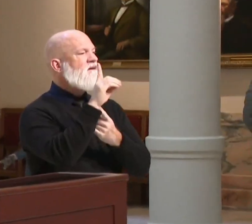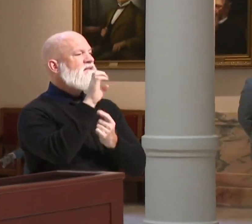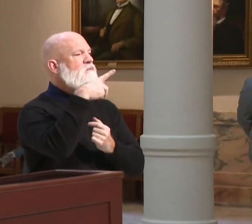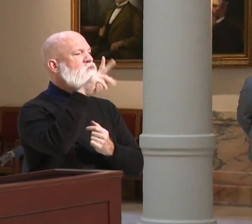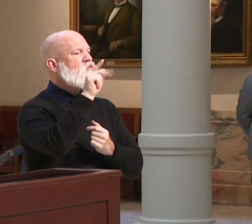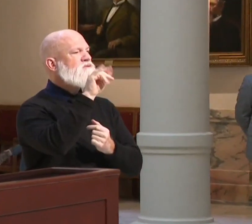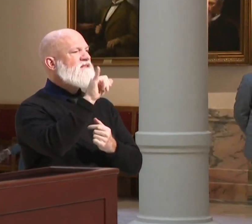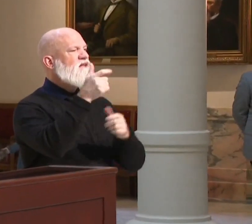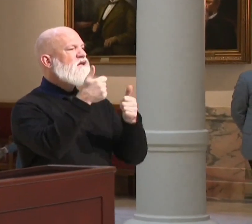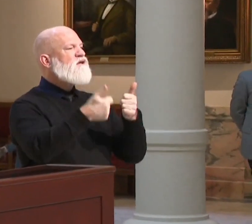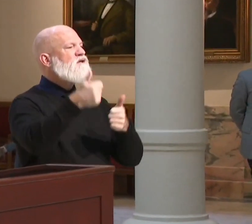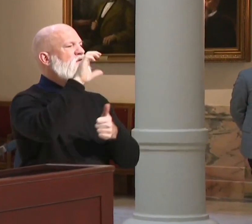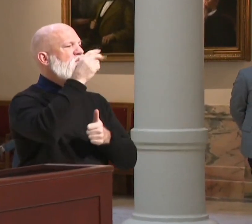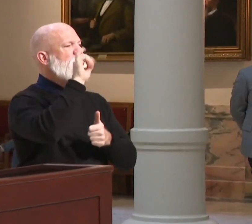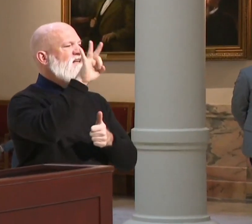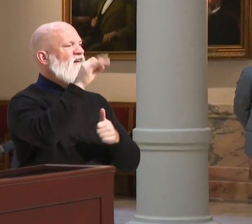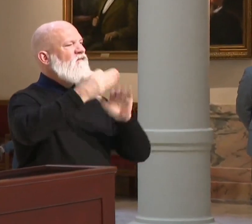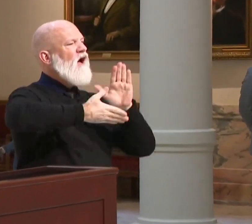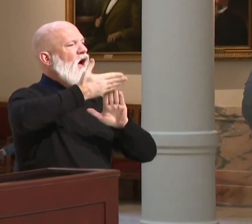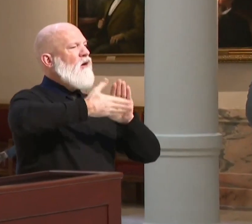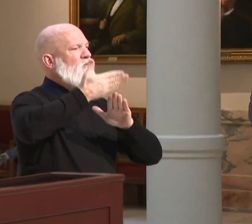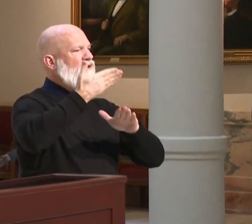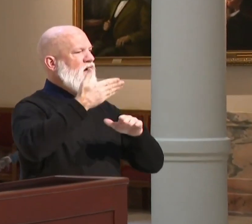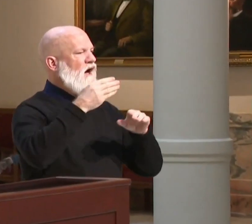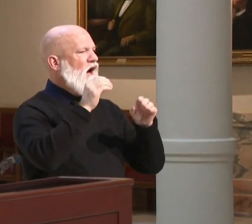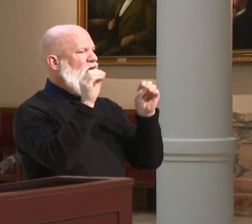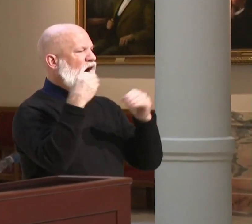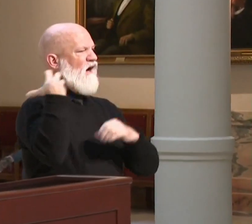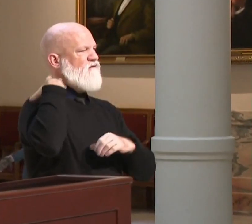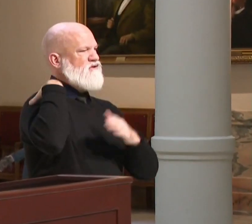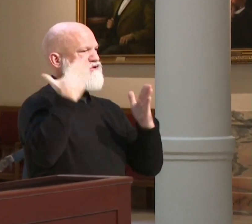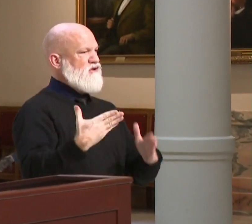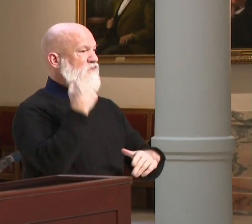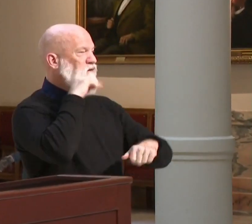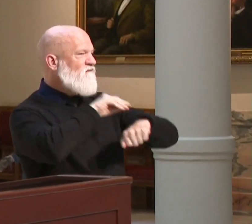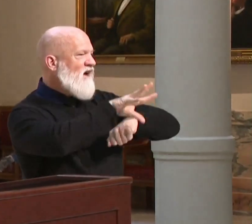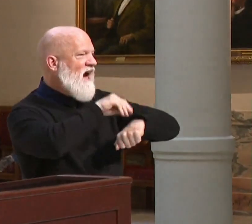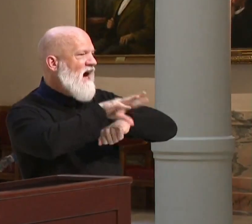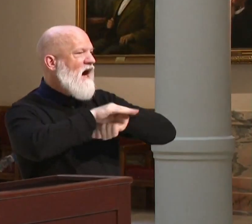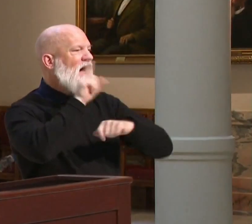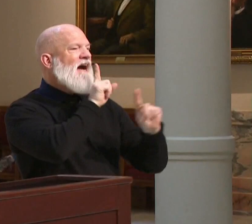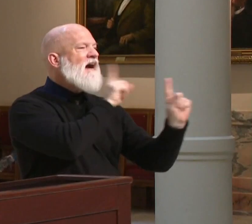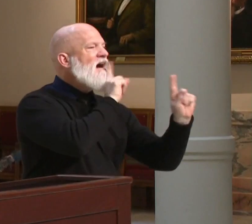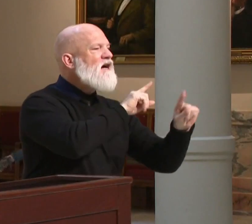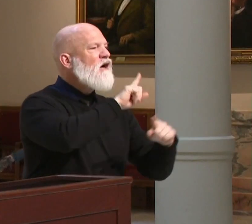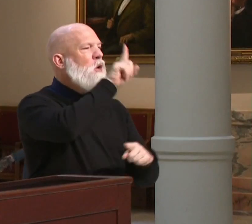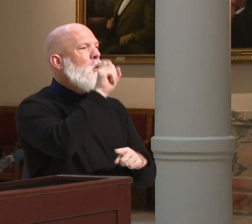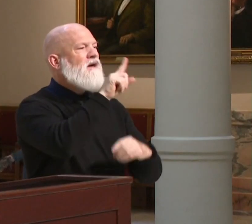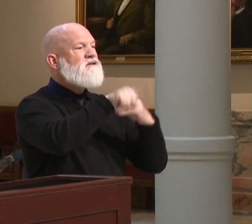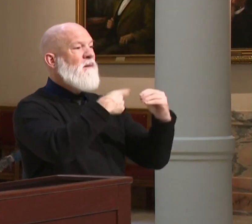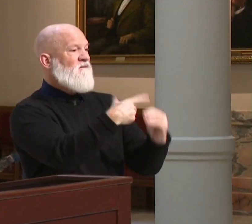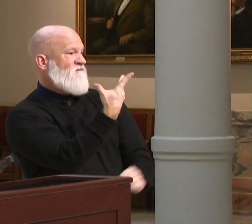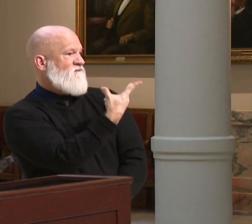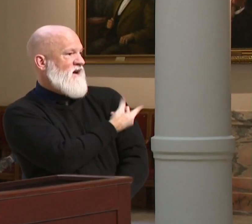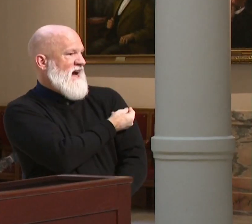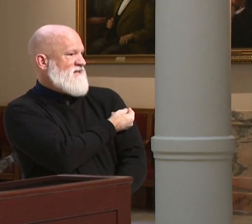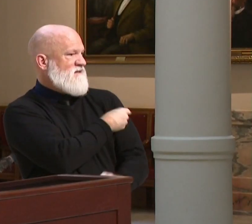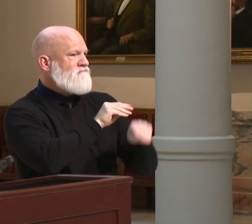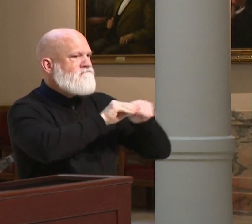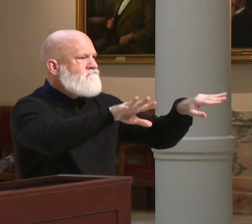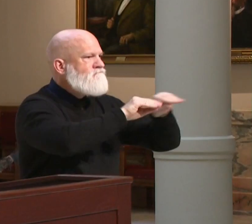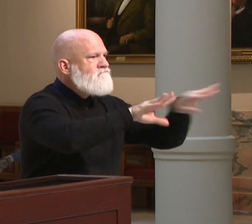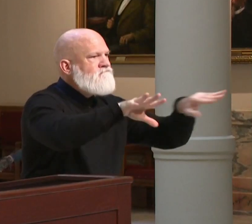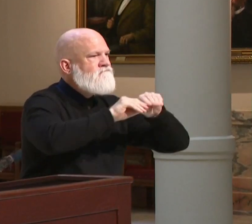and Healthcare Advisor, to answer any questions that you may have on vaccine distribution. He's been working with Dr.